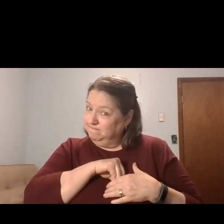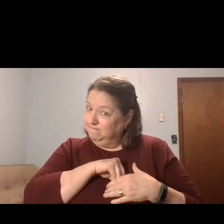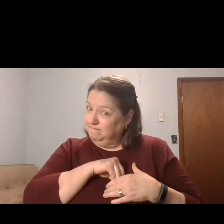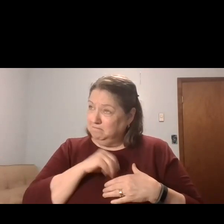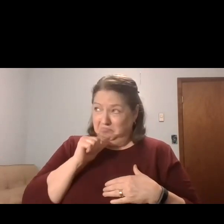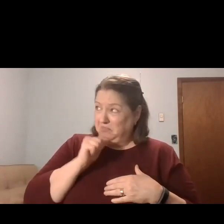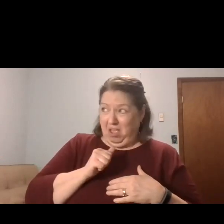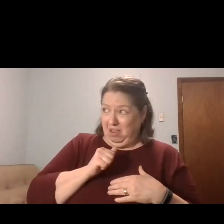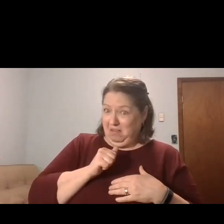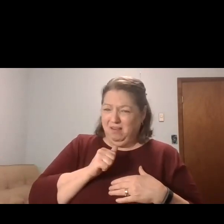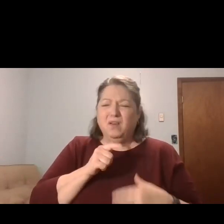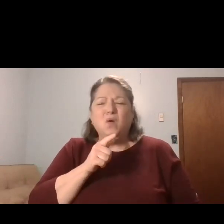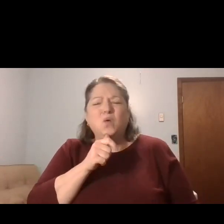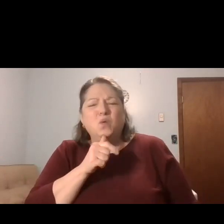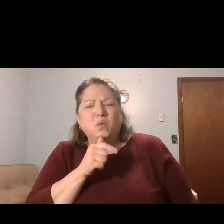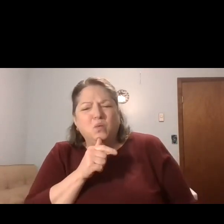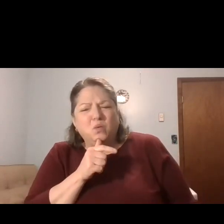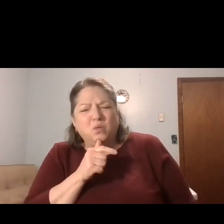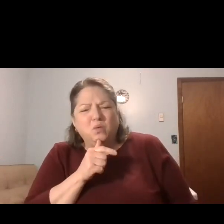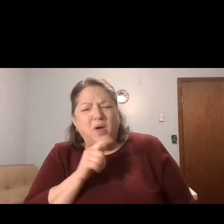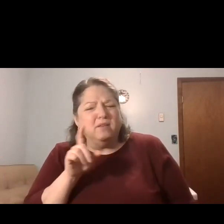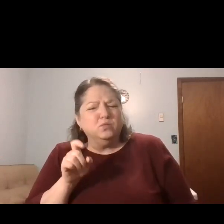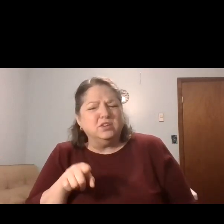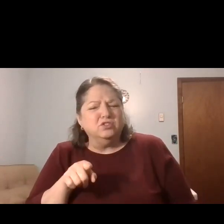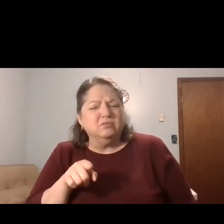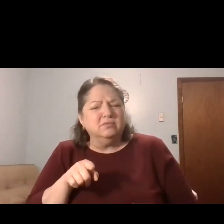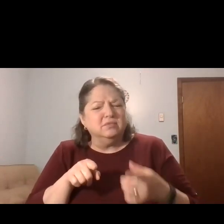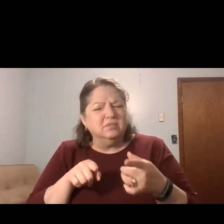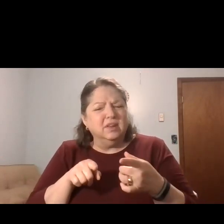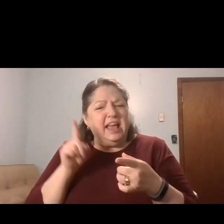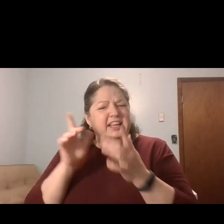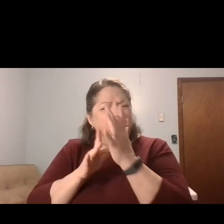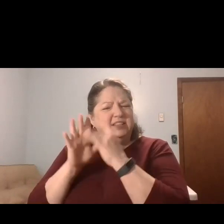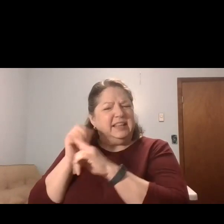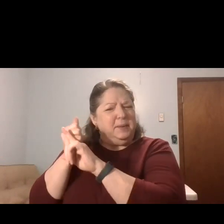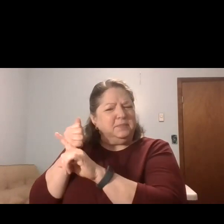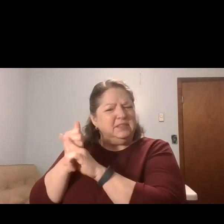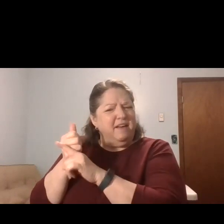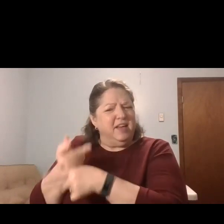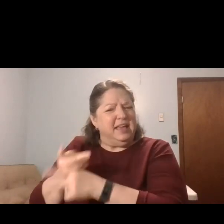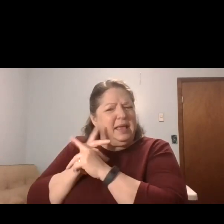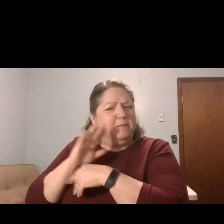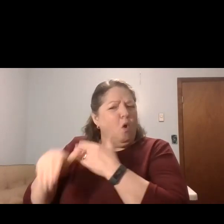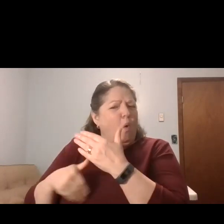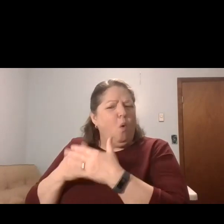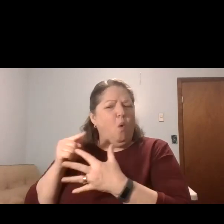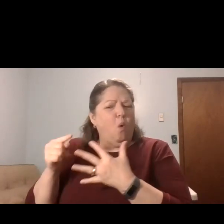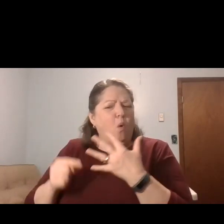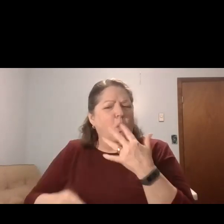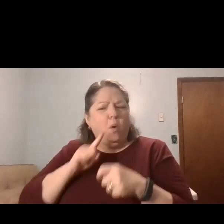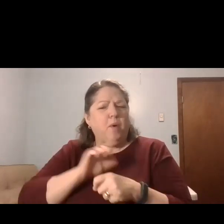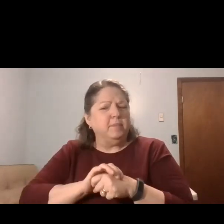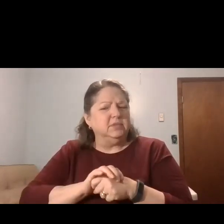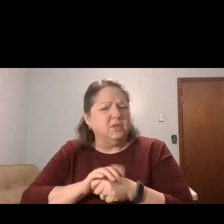And let me ask you the question. Has he been faithful to his promises? Has he fulfilled his promises to